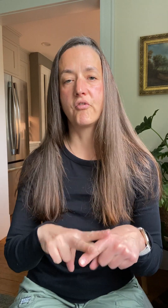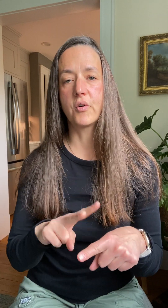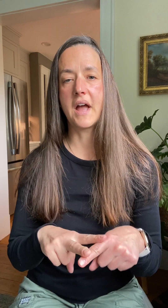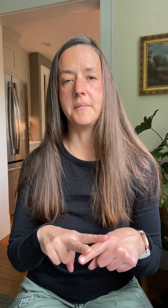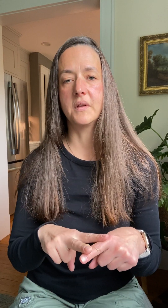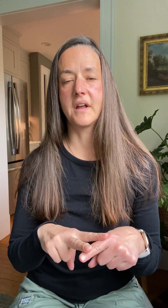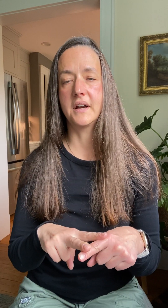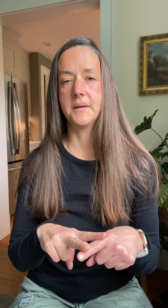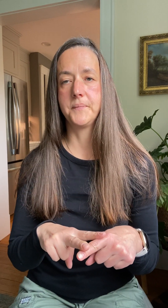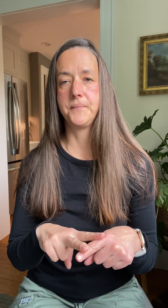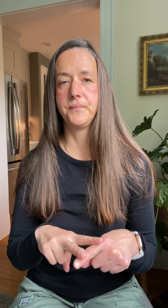Vocabulary.